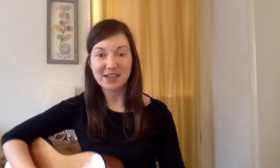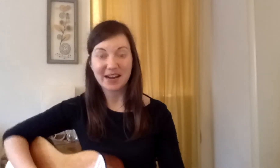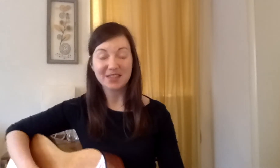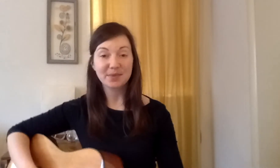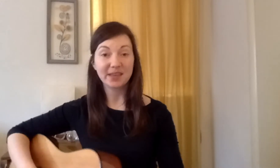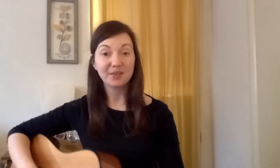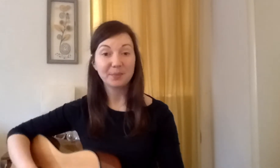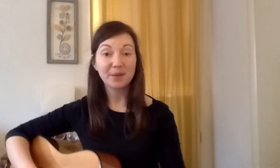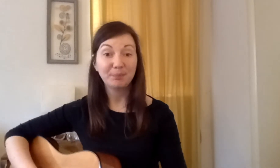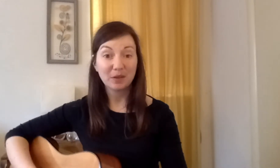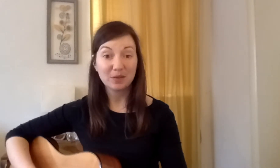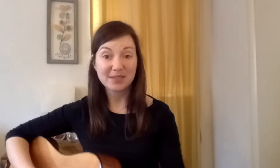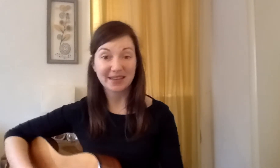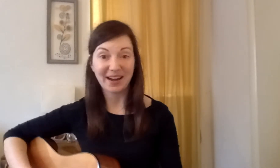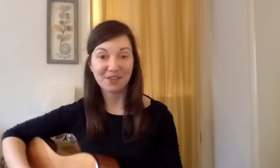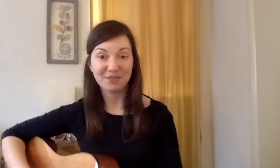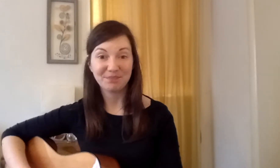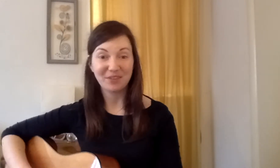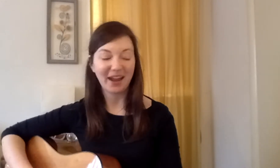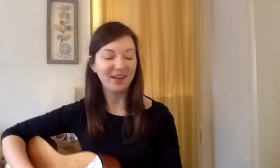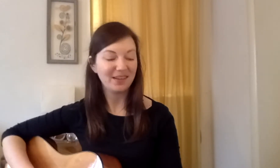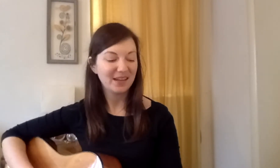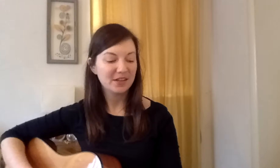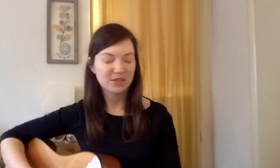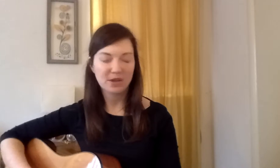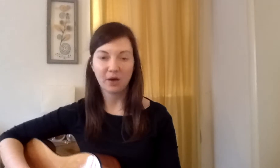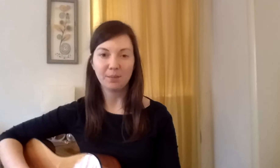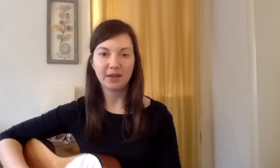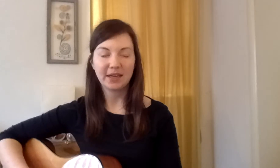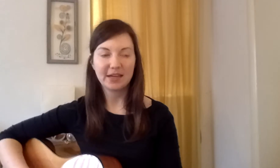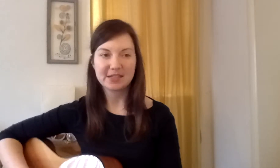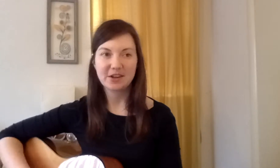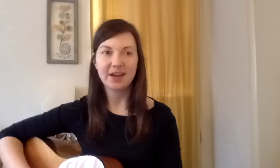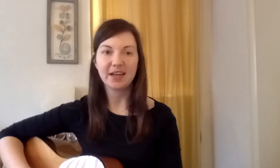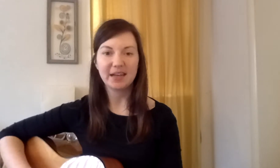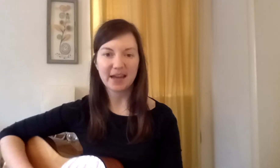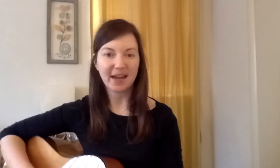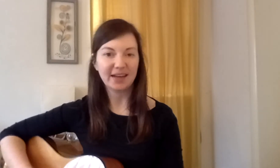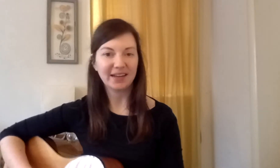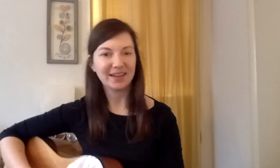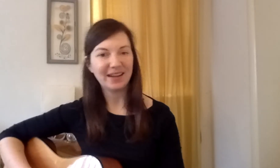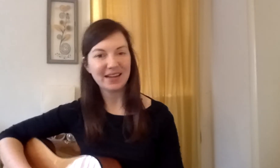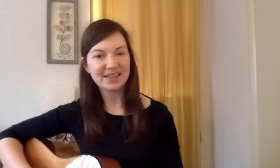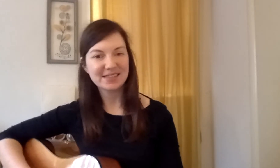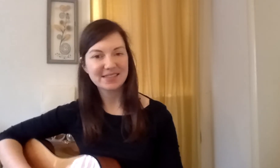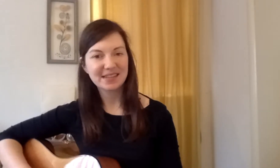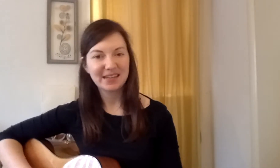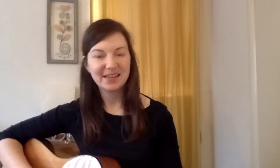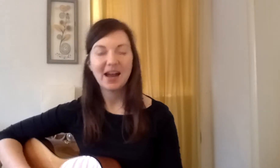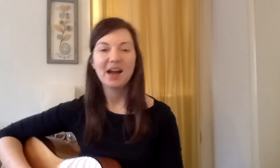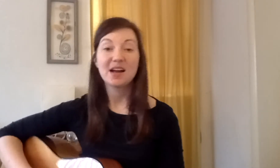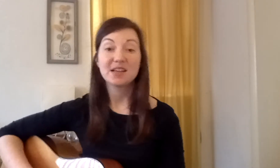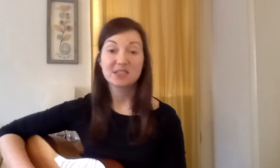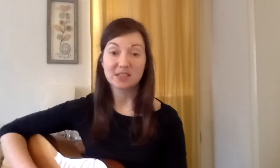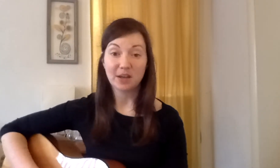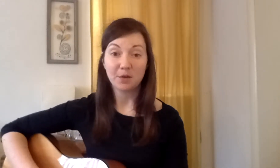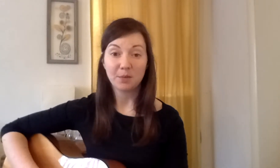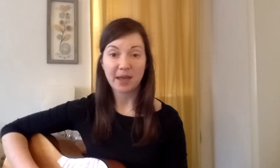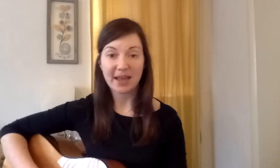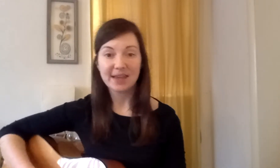signs with a little bit of music now, okay? So I'm going to get us started at a nice slow